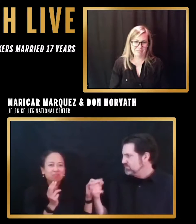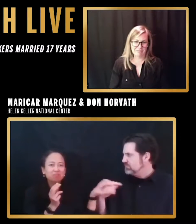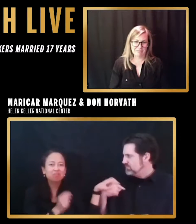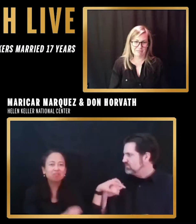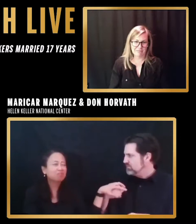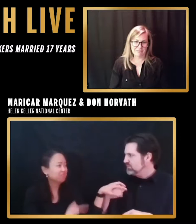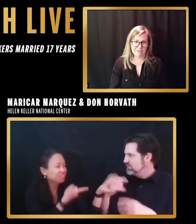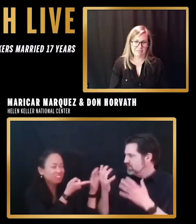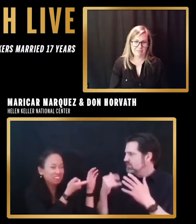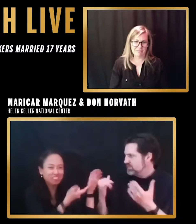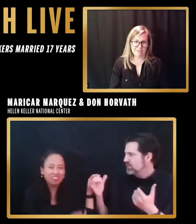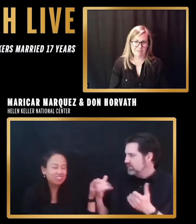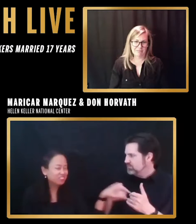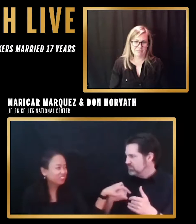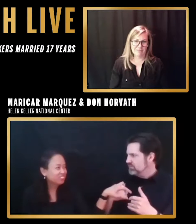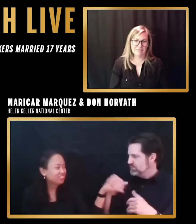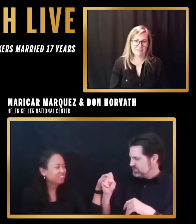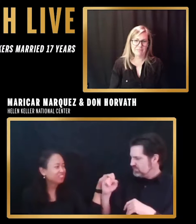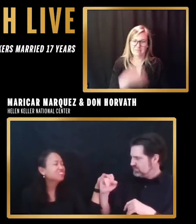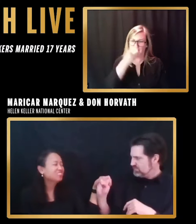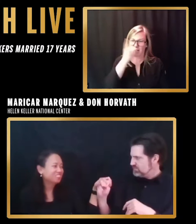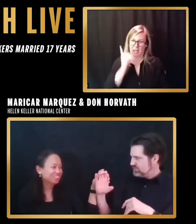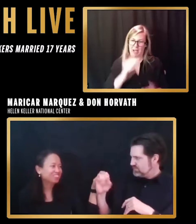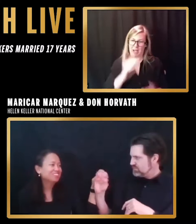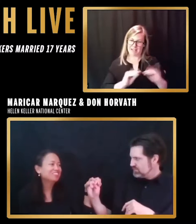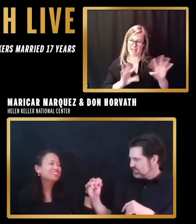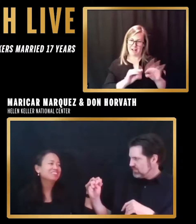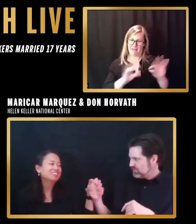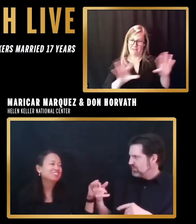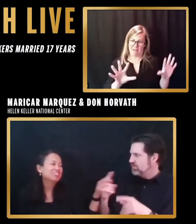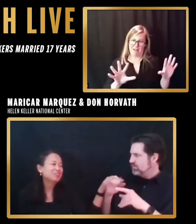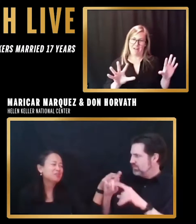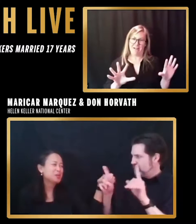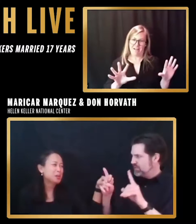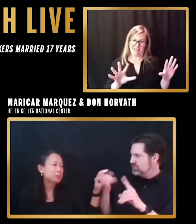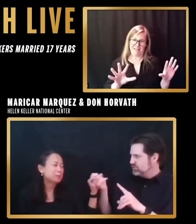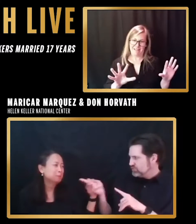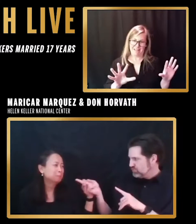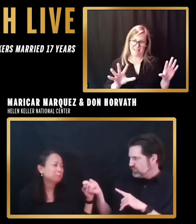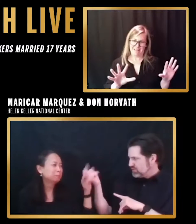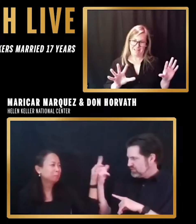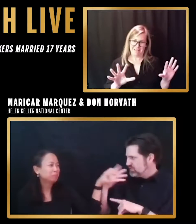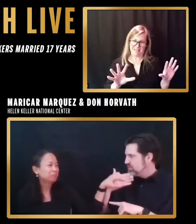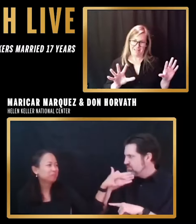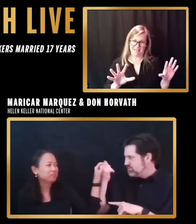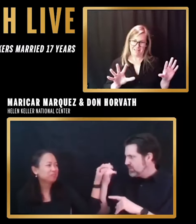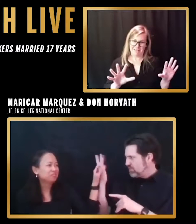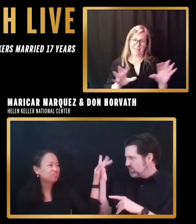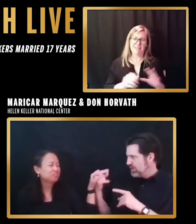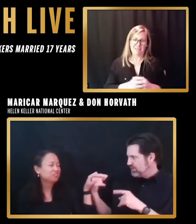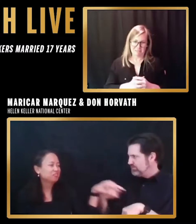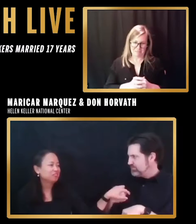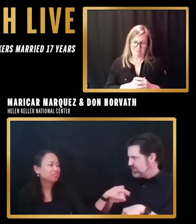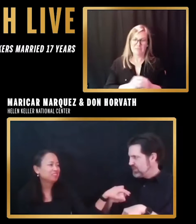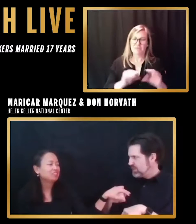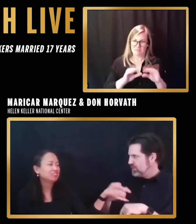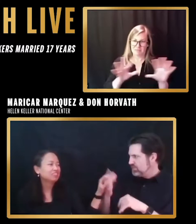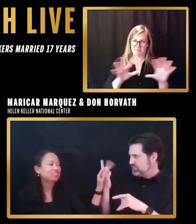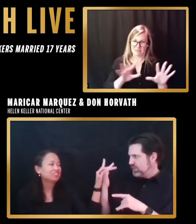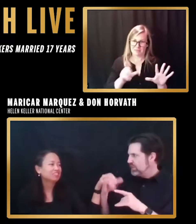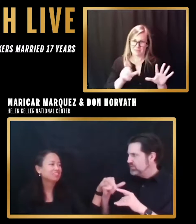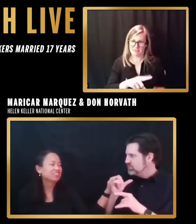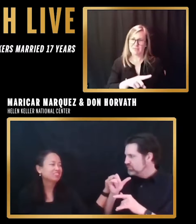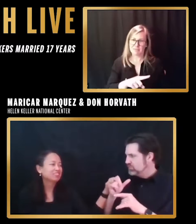people, Don is just clarifying the question for